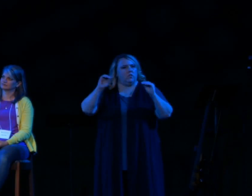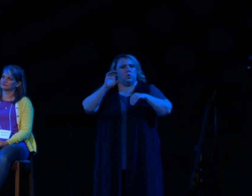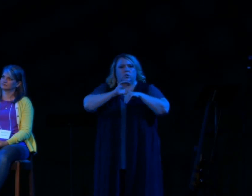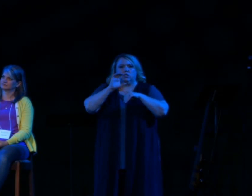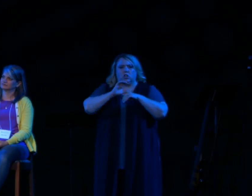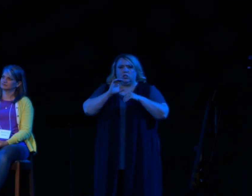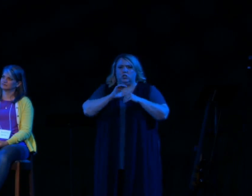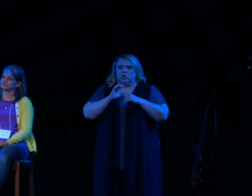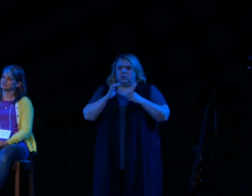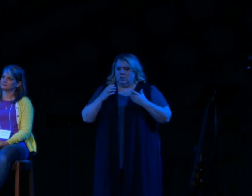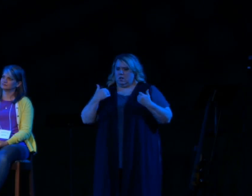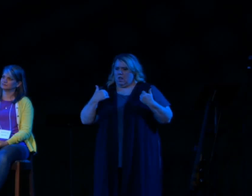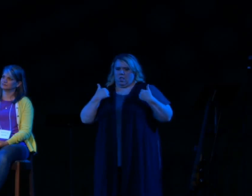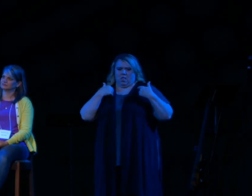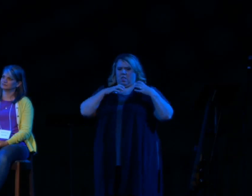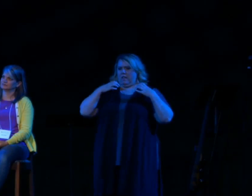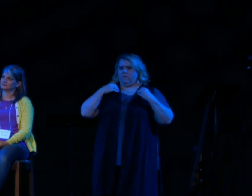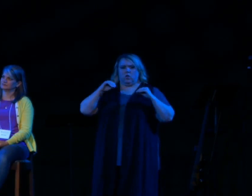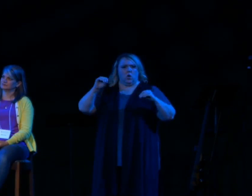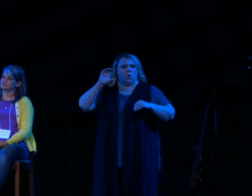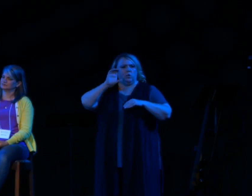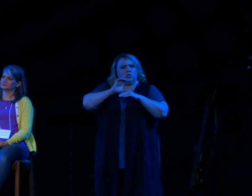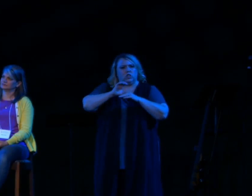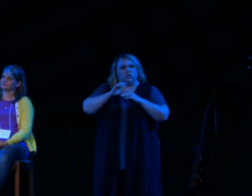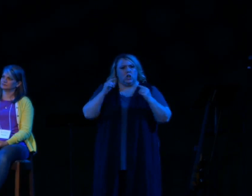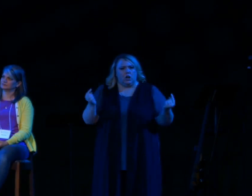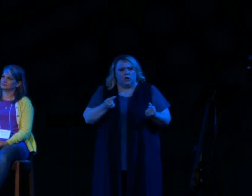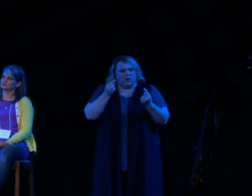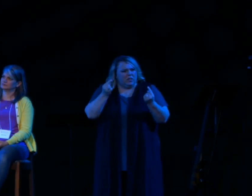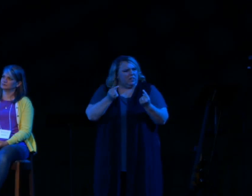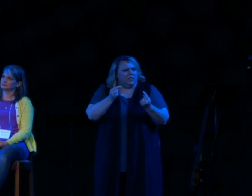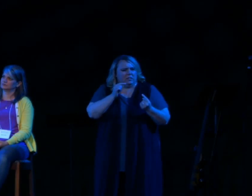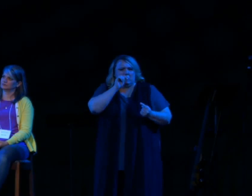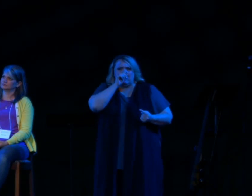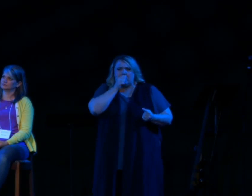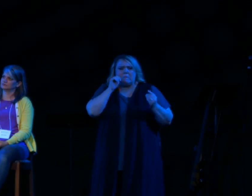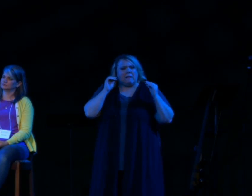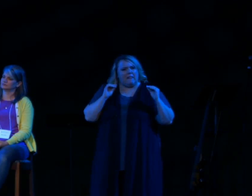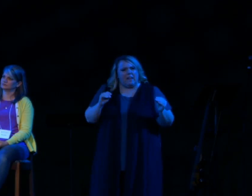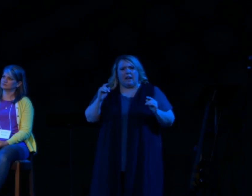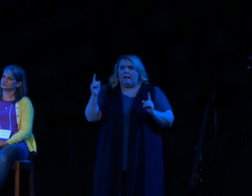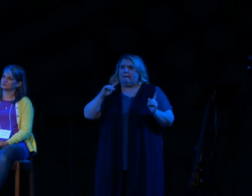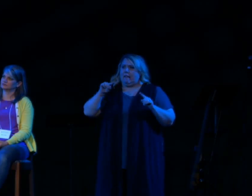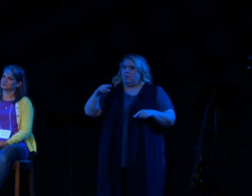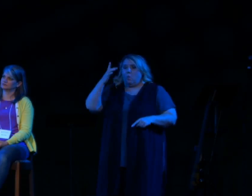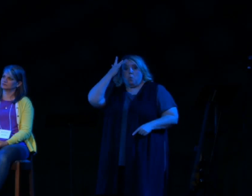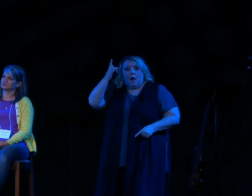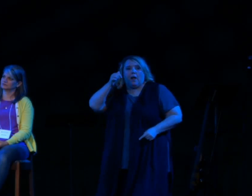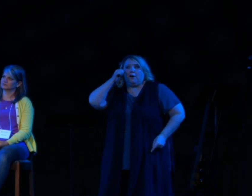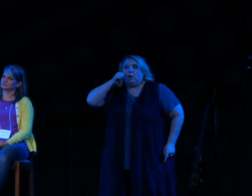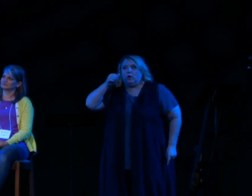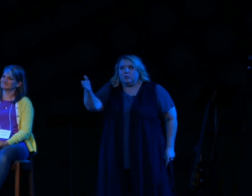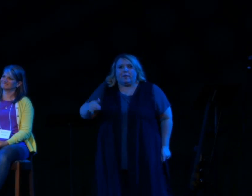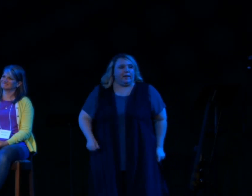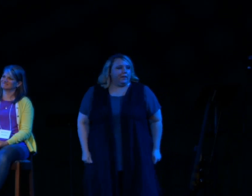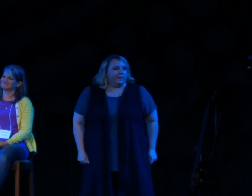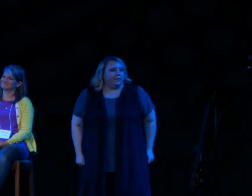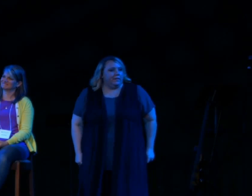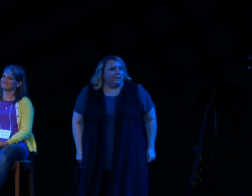church baggage. I have no church hurt, thankfully. I came to church initially because that's where the girls were.